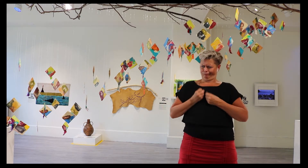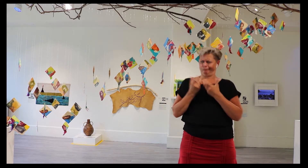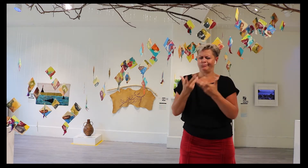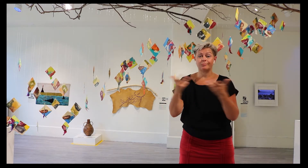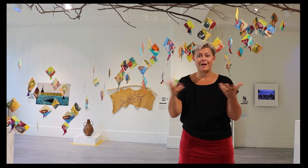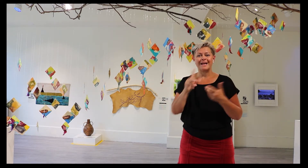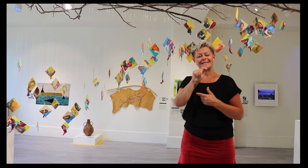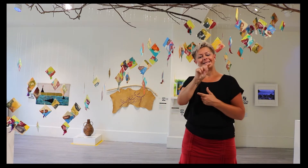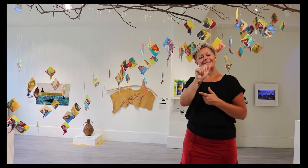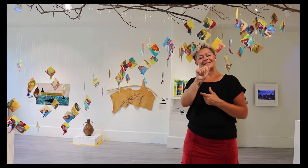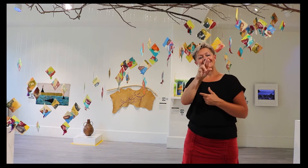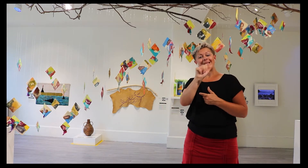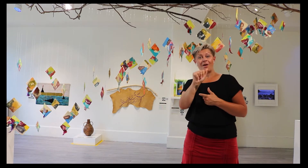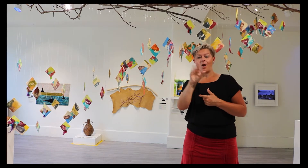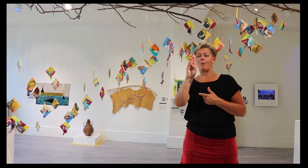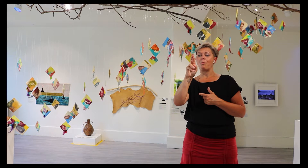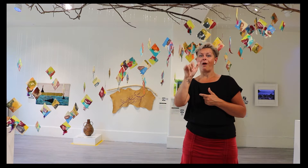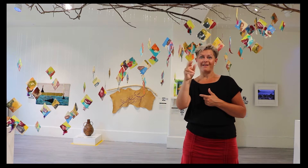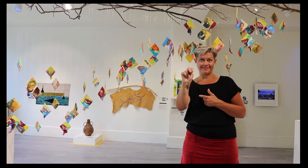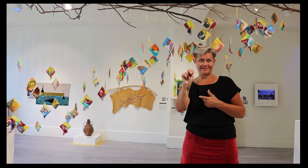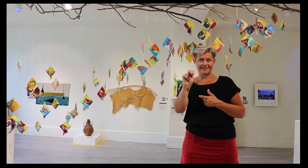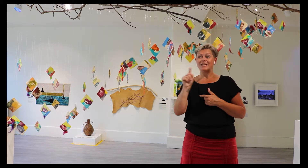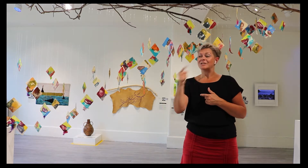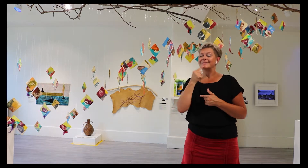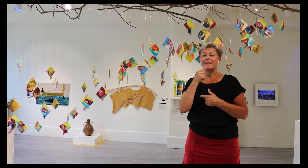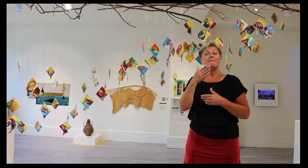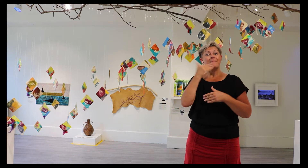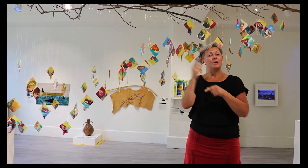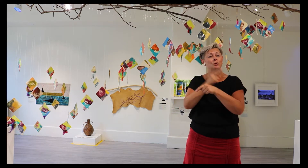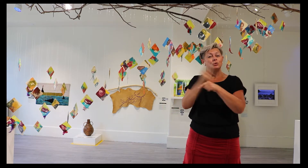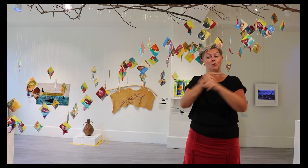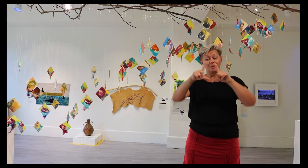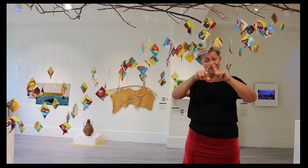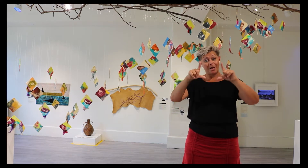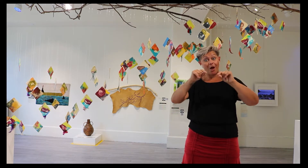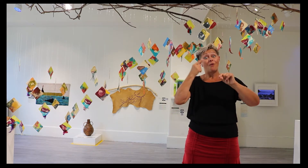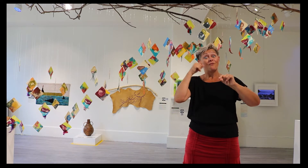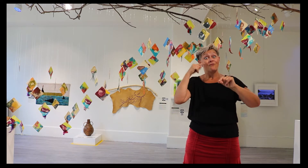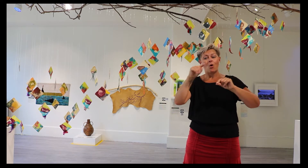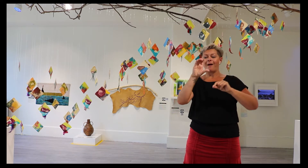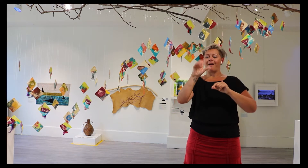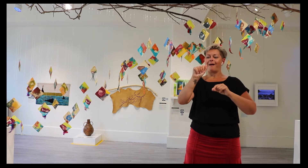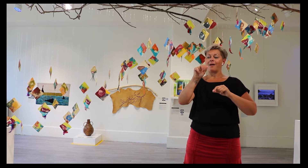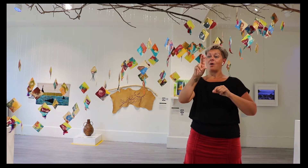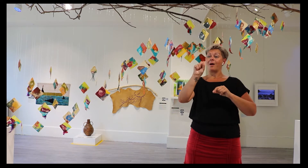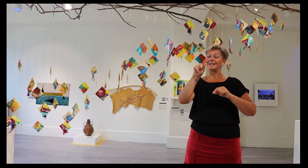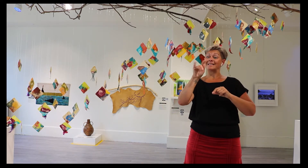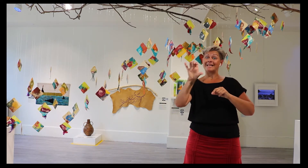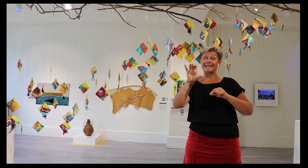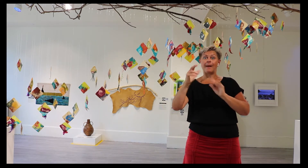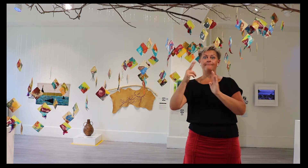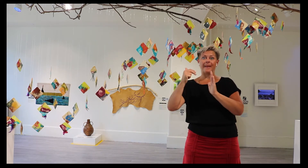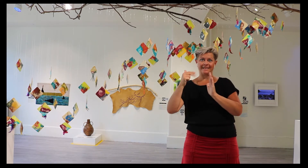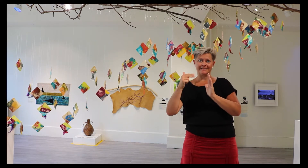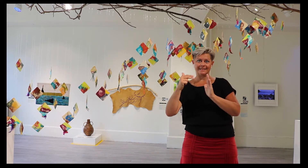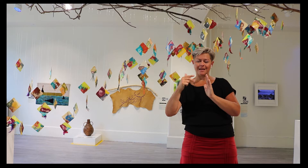Bryan. She introduced me to using the cards to collect encaustic paint. Reflecting on her creative process, I've